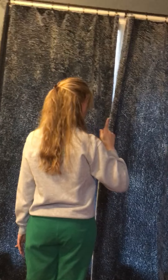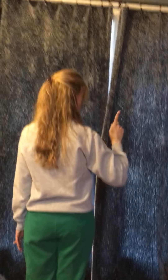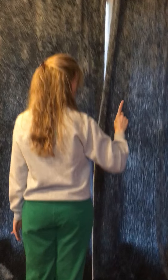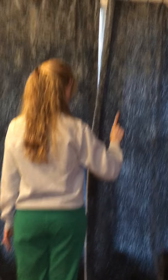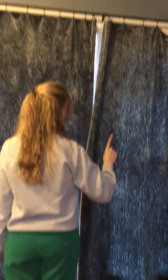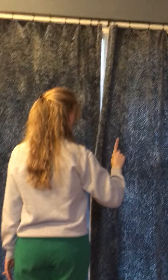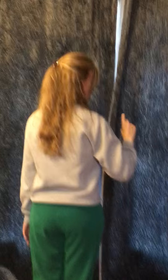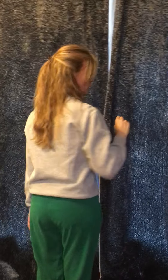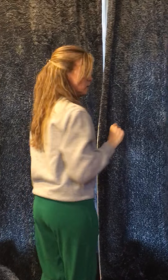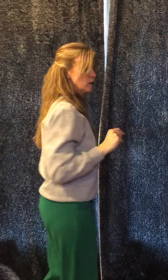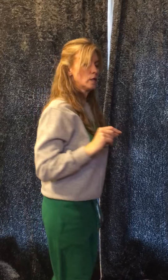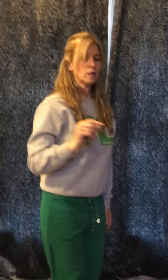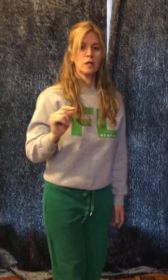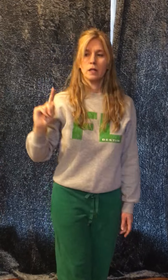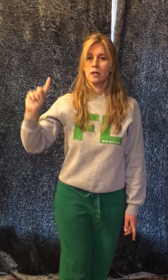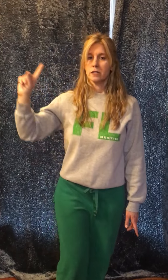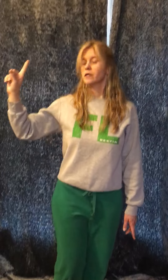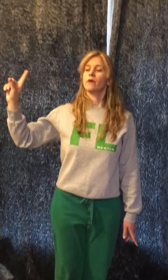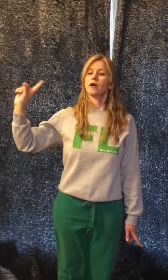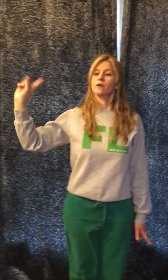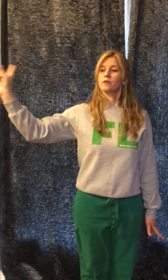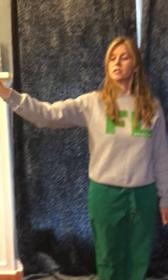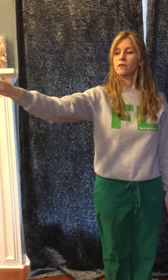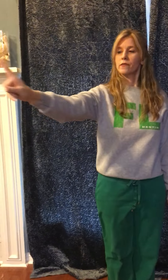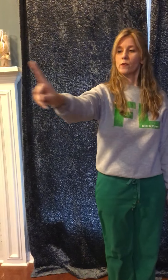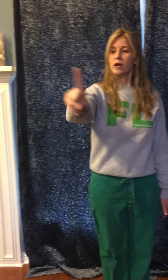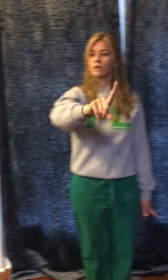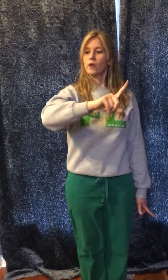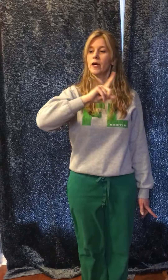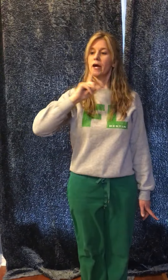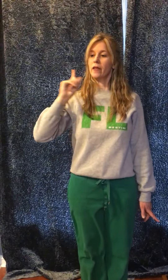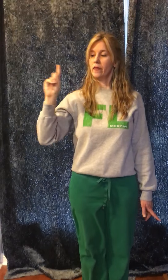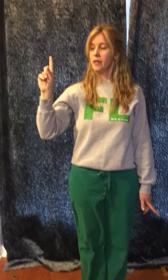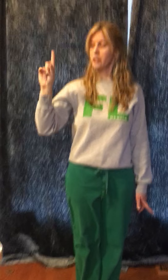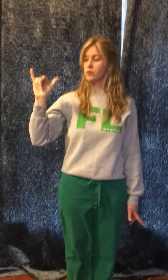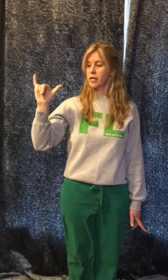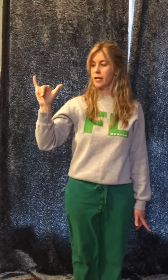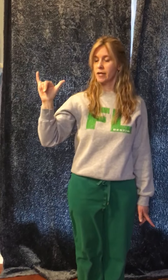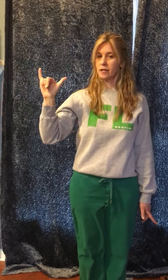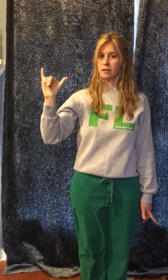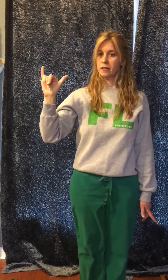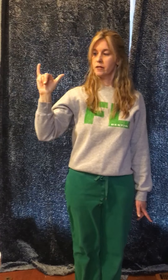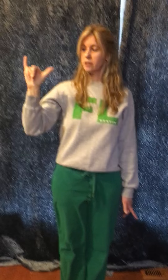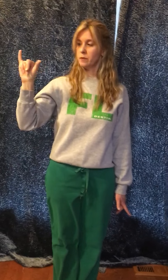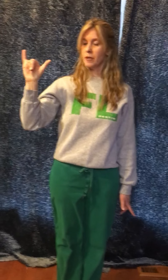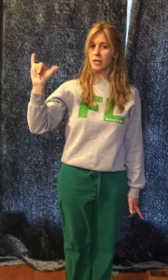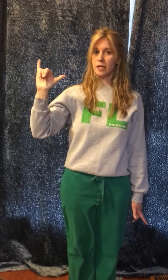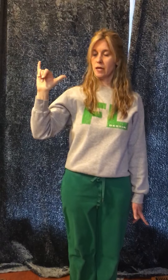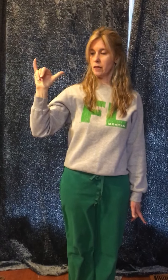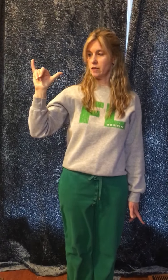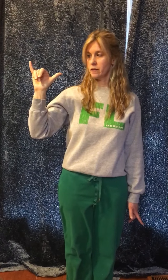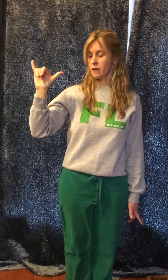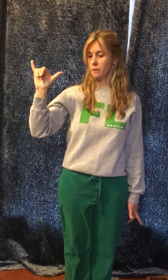circle. So it goes forever, and then you take the pinky and the thumb